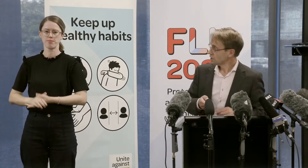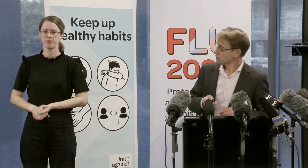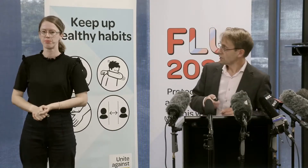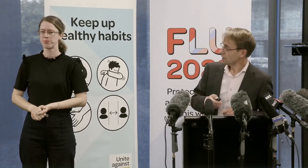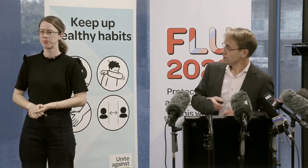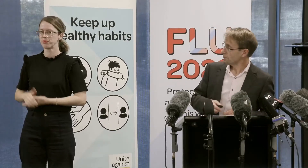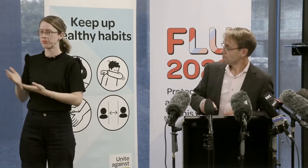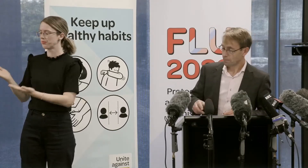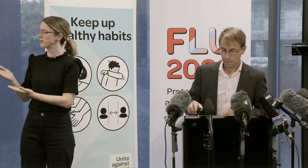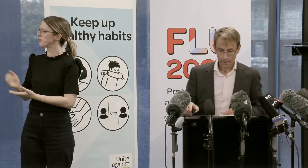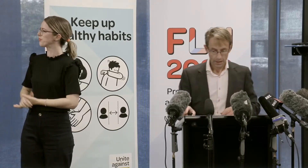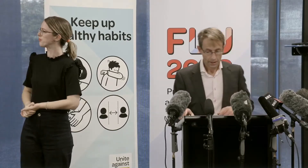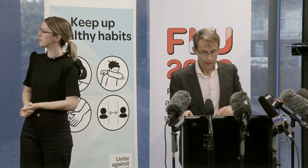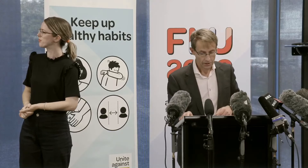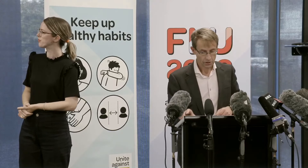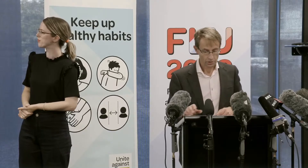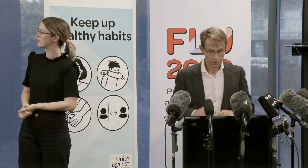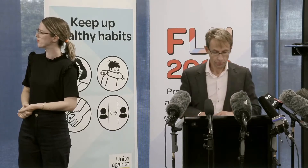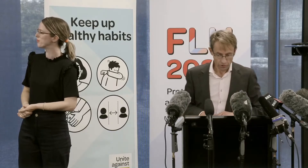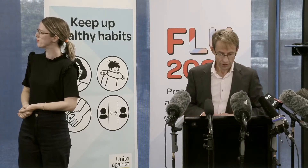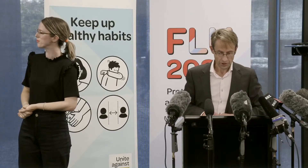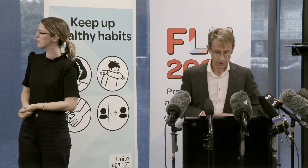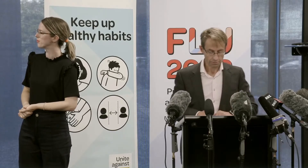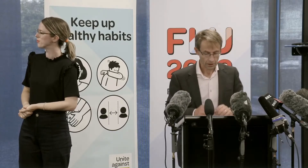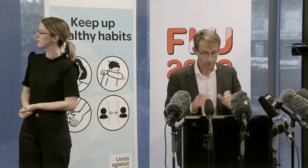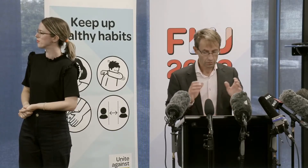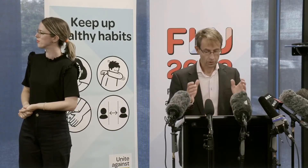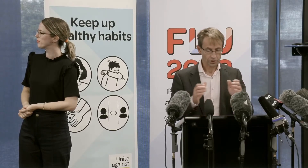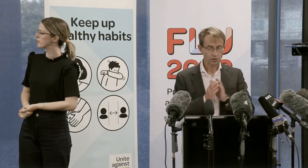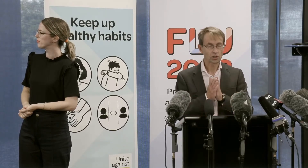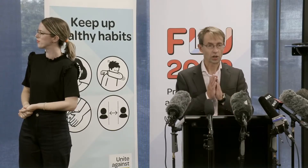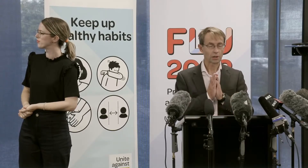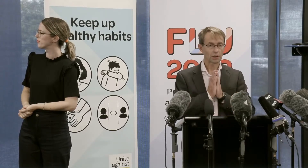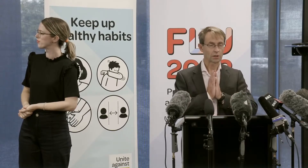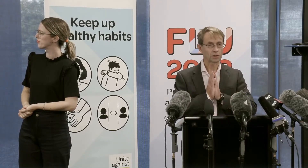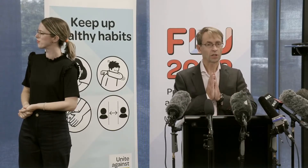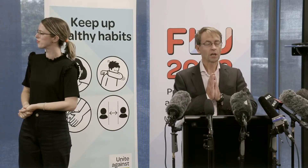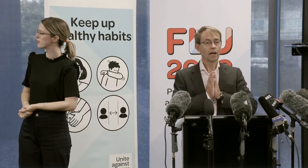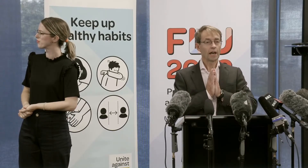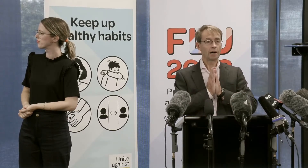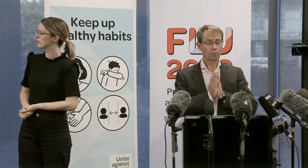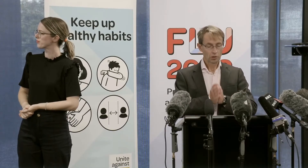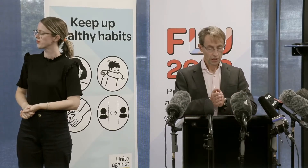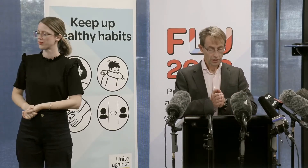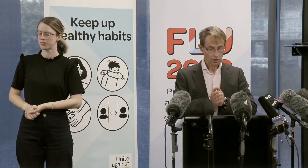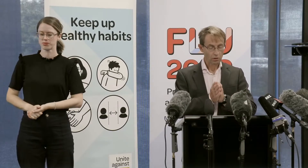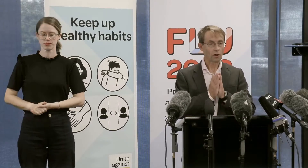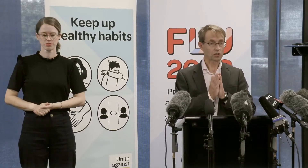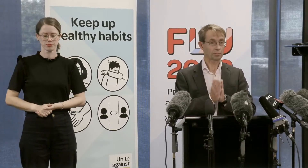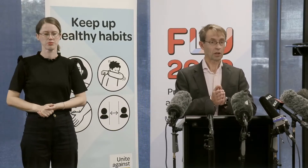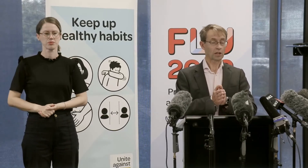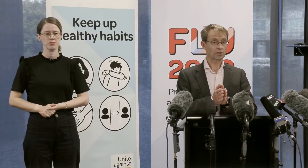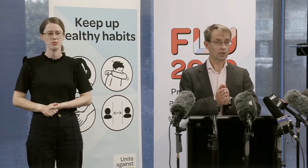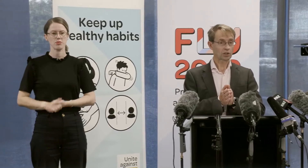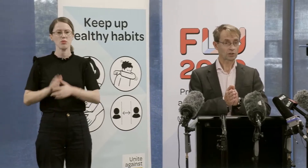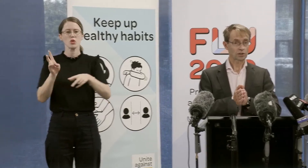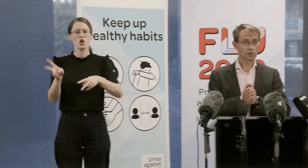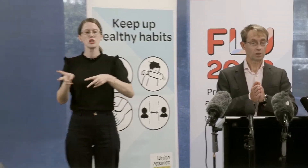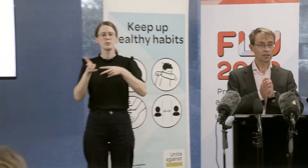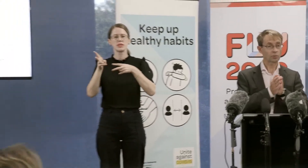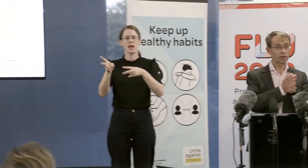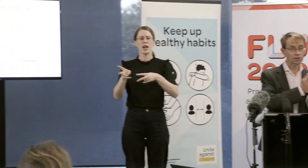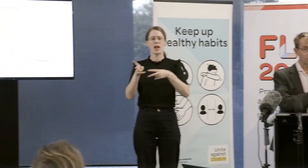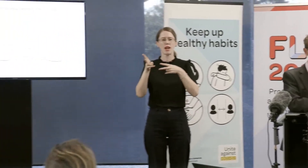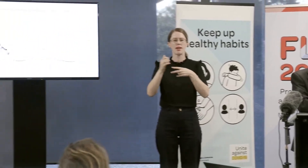Our second slide has got a few things in it, but what this is showing is our modelling of